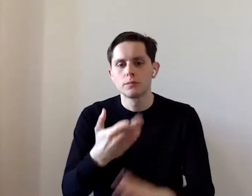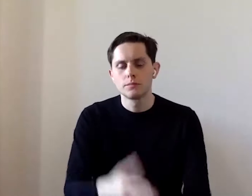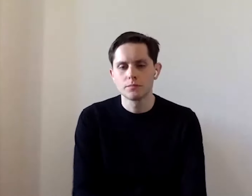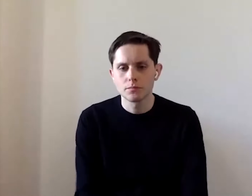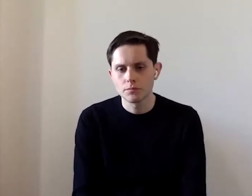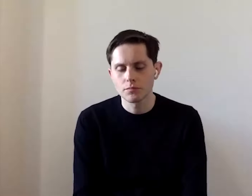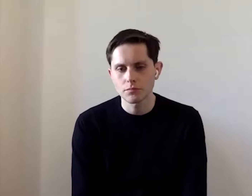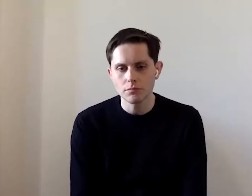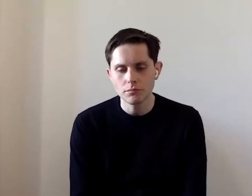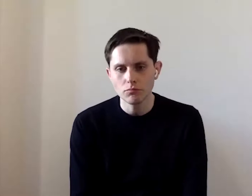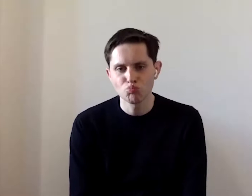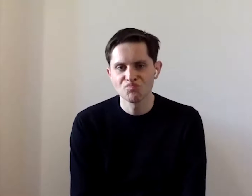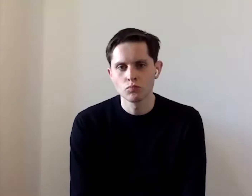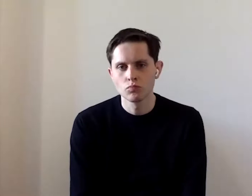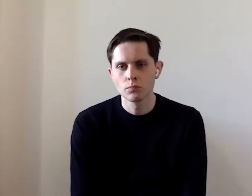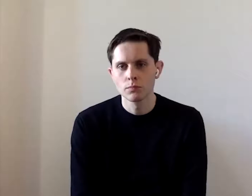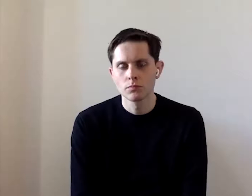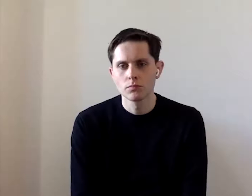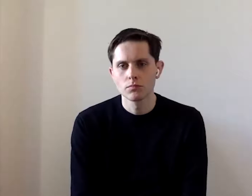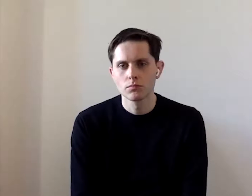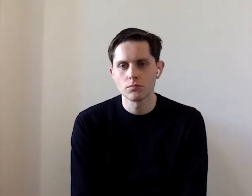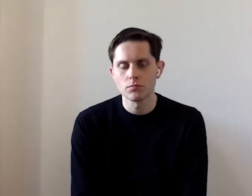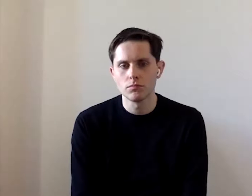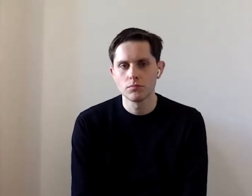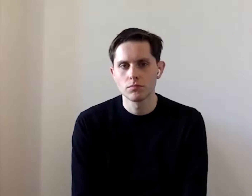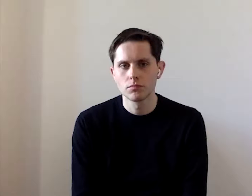of the different stages and how long it takes. So yeah, I mean,